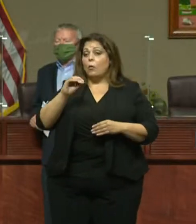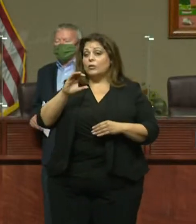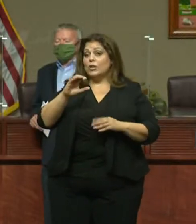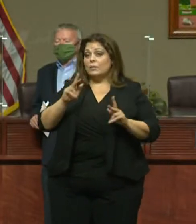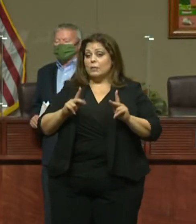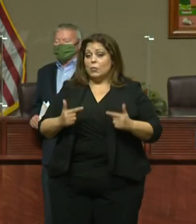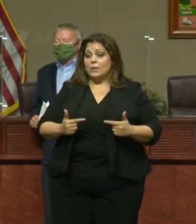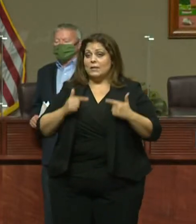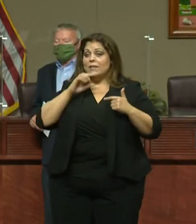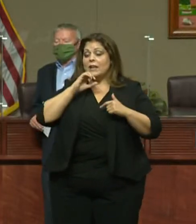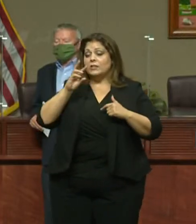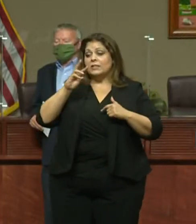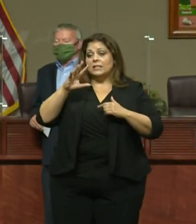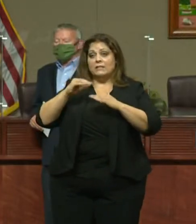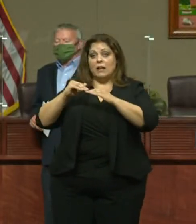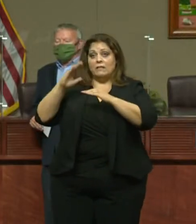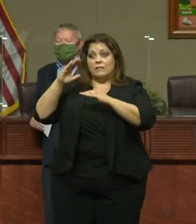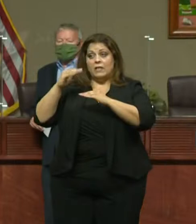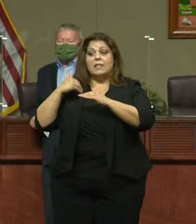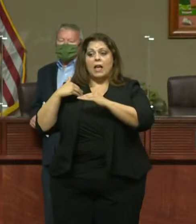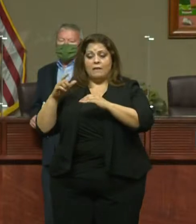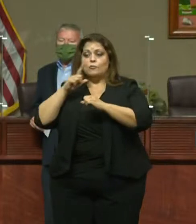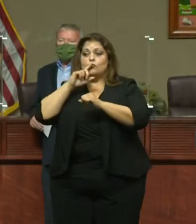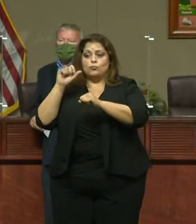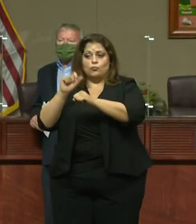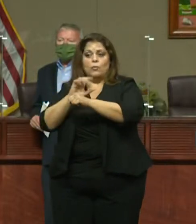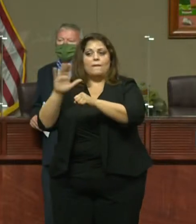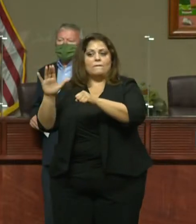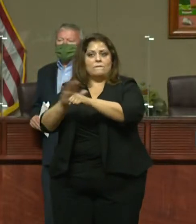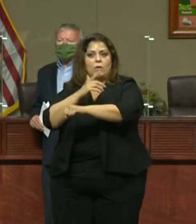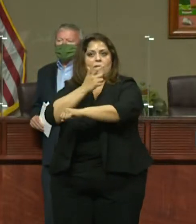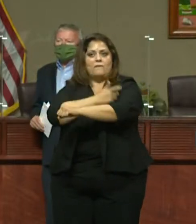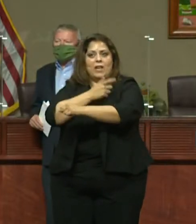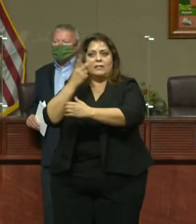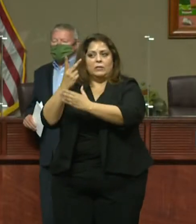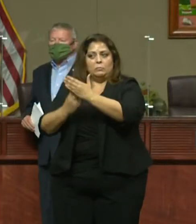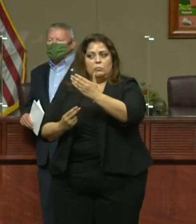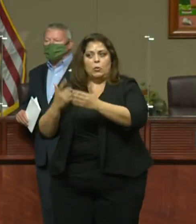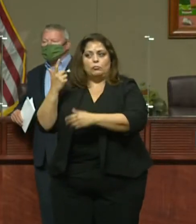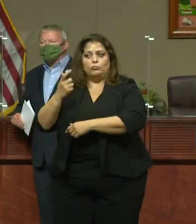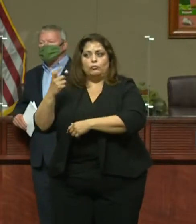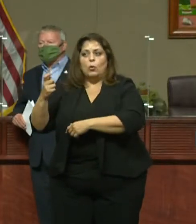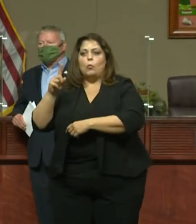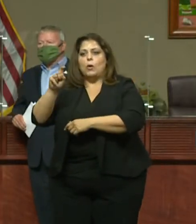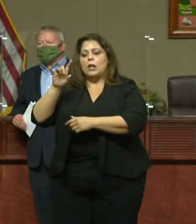who are 65 plus with the completed vaccine series, we have